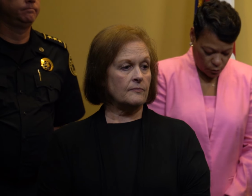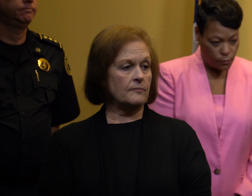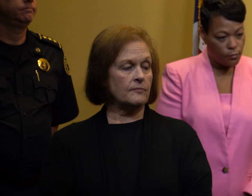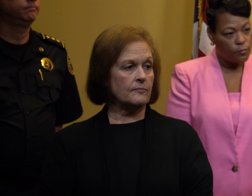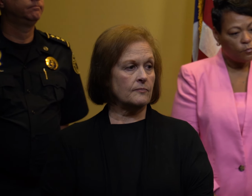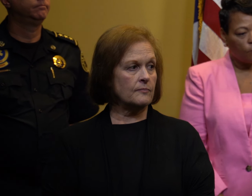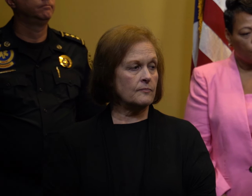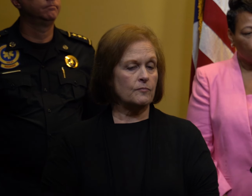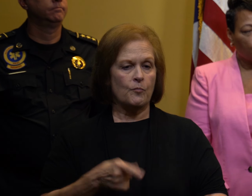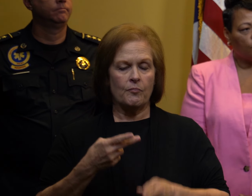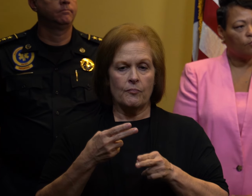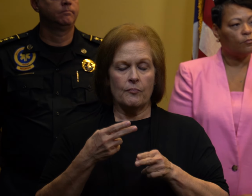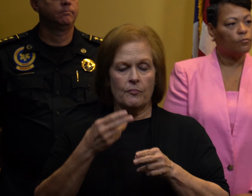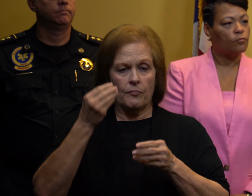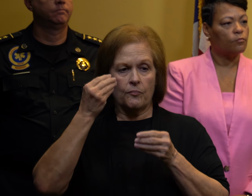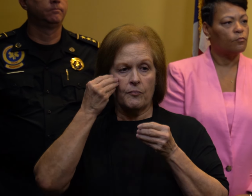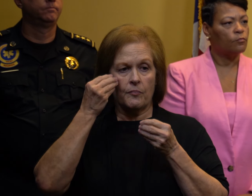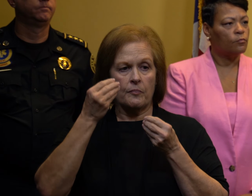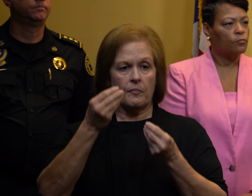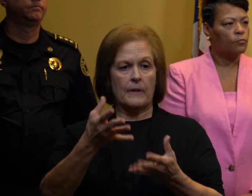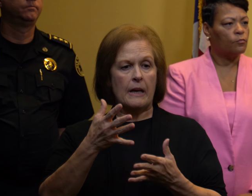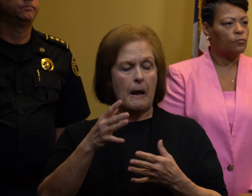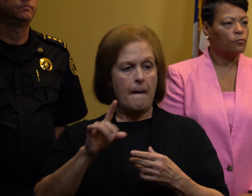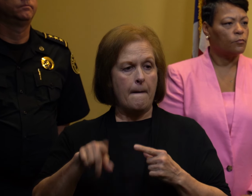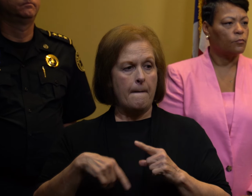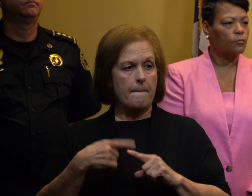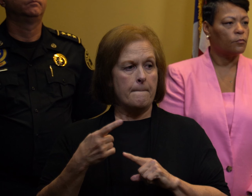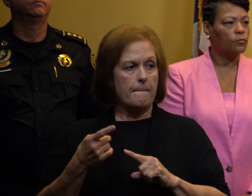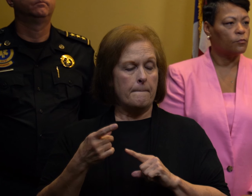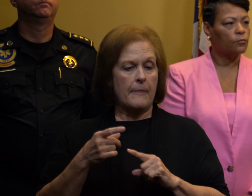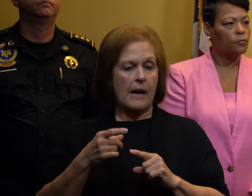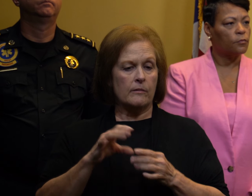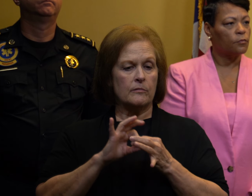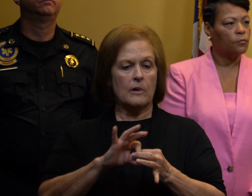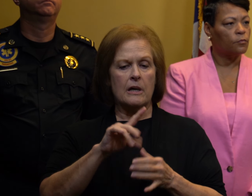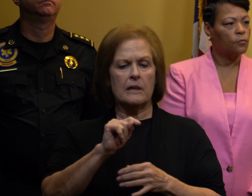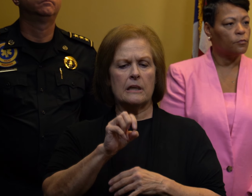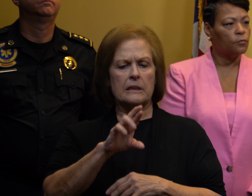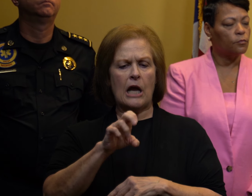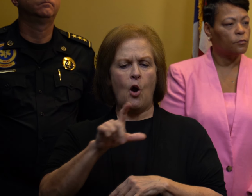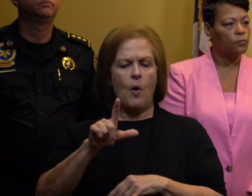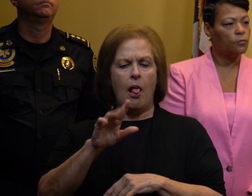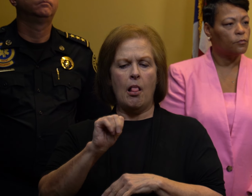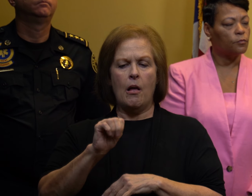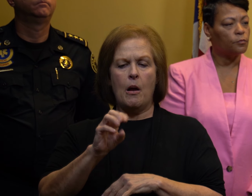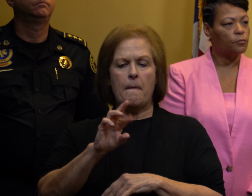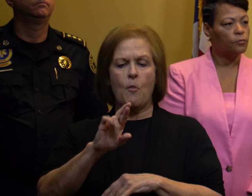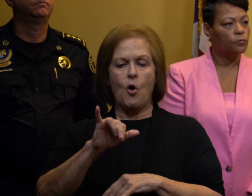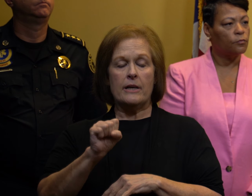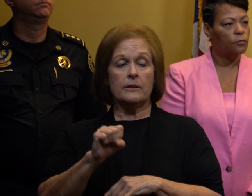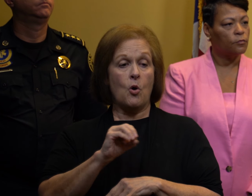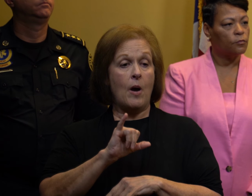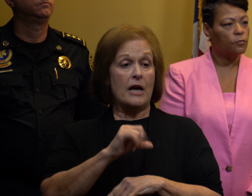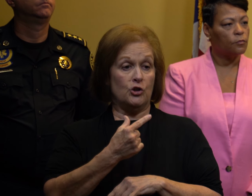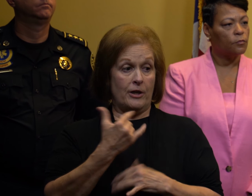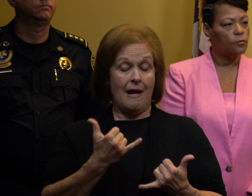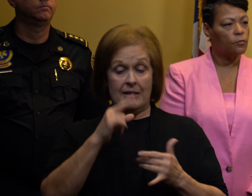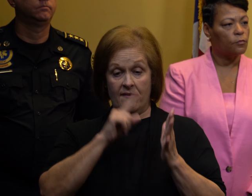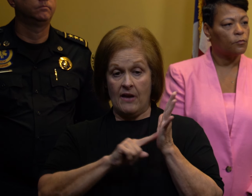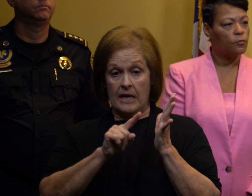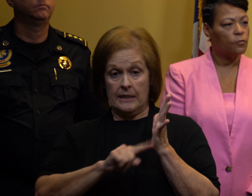Give y'all a real quick update on Director Tyrell Morris. The OIG is